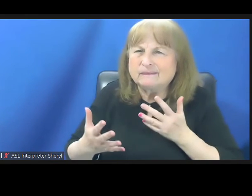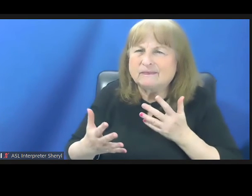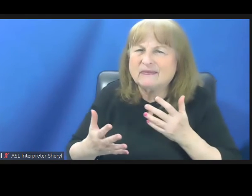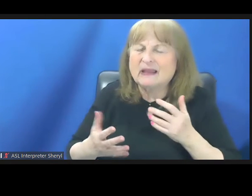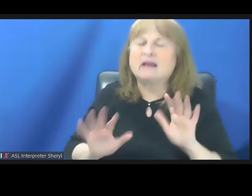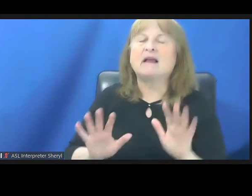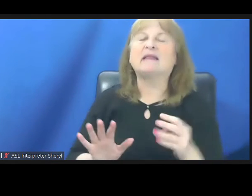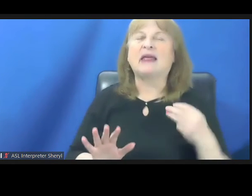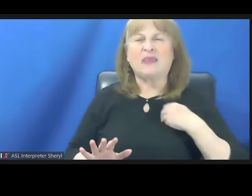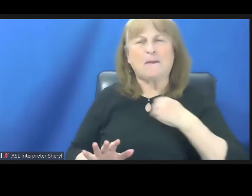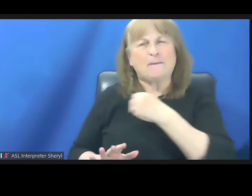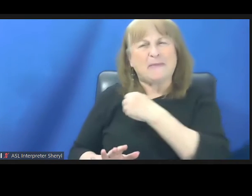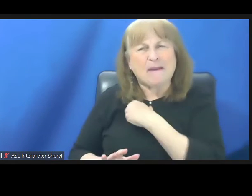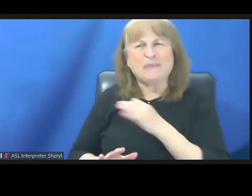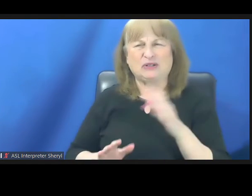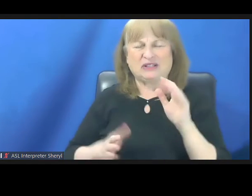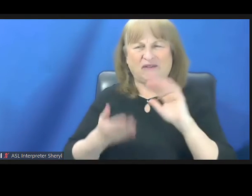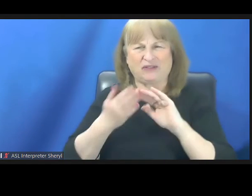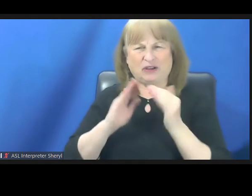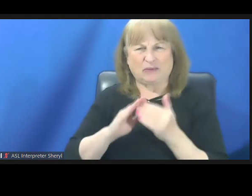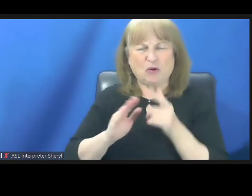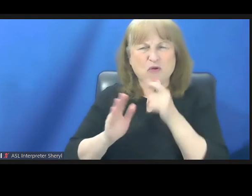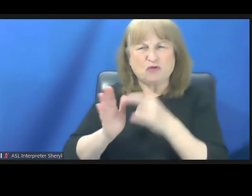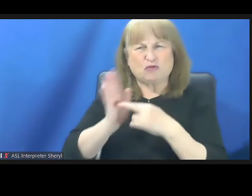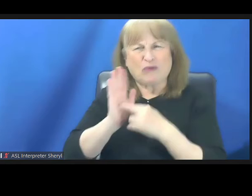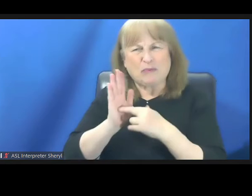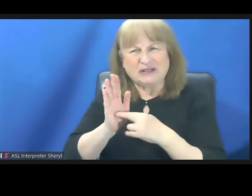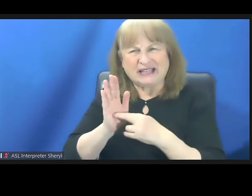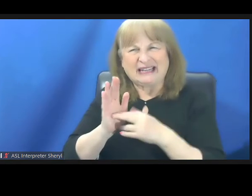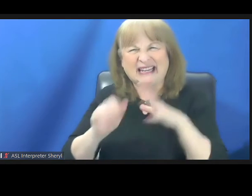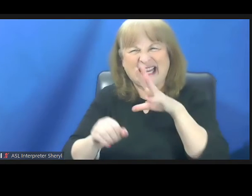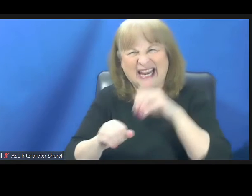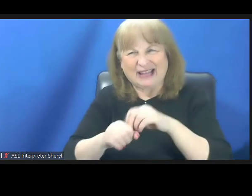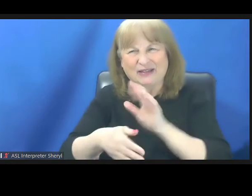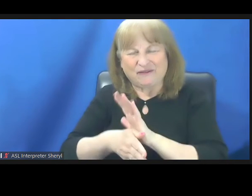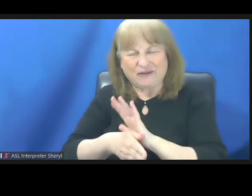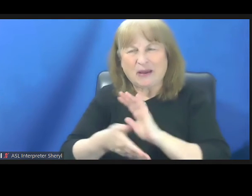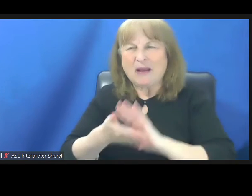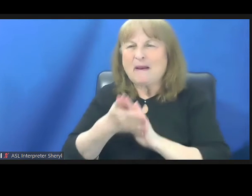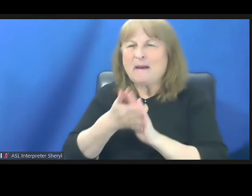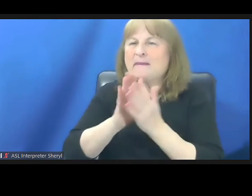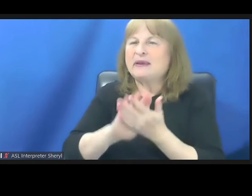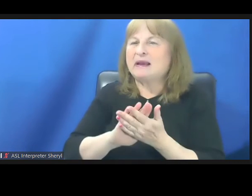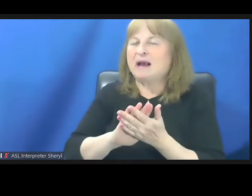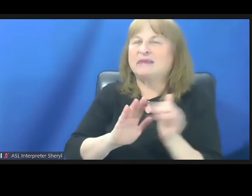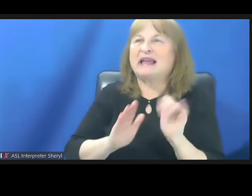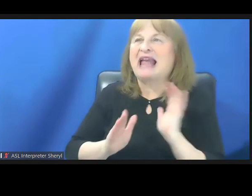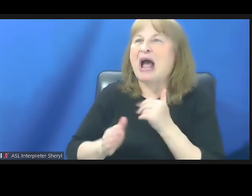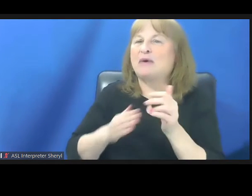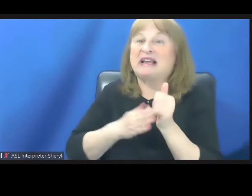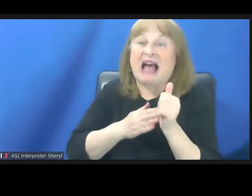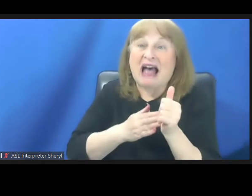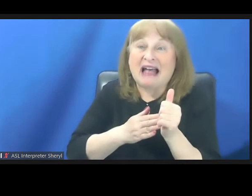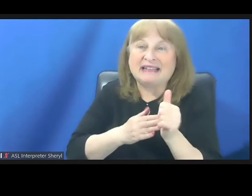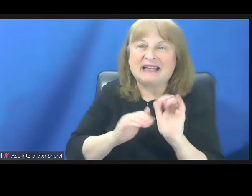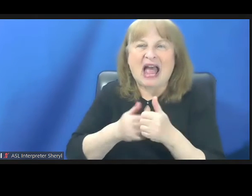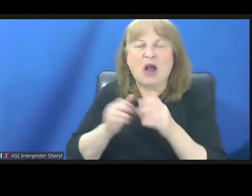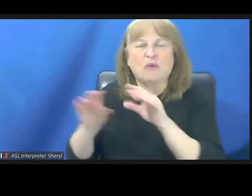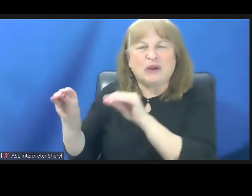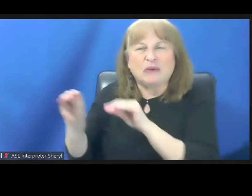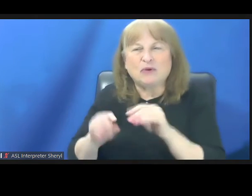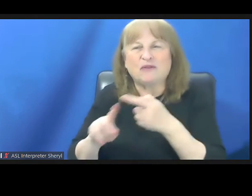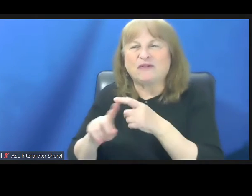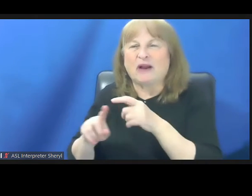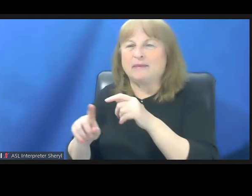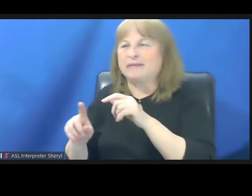how it's true that the members of the community, the people that we represent in the film, become almost our guides to how we move from point A